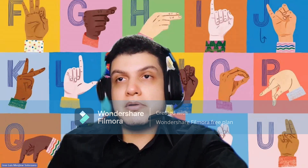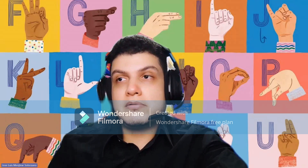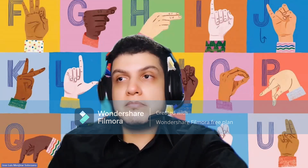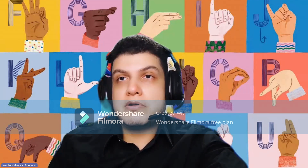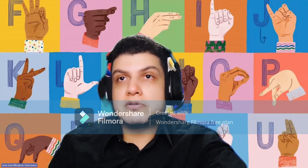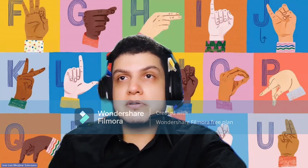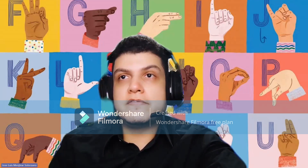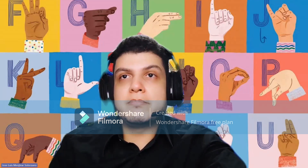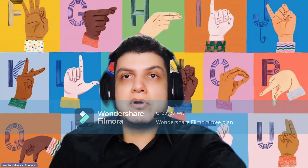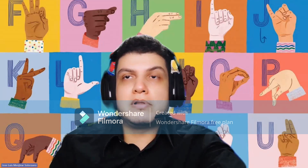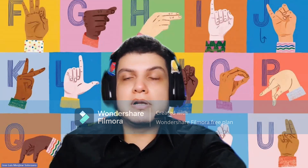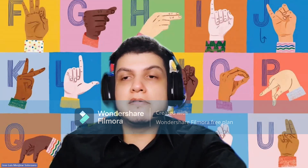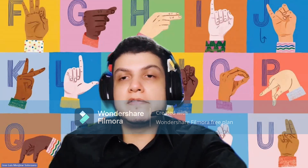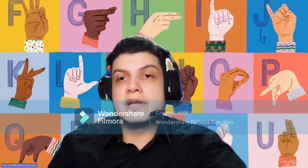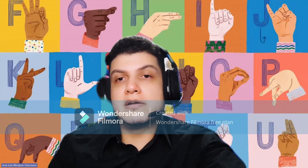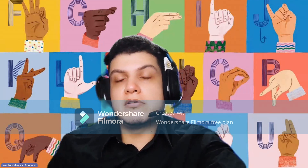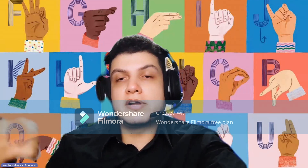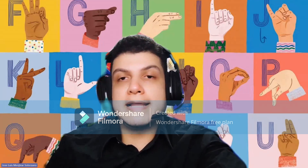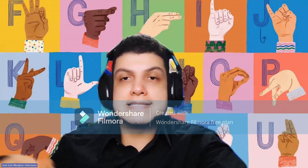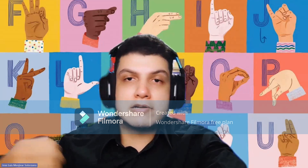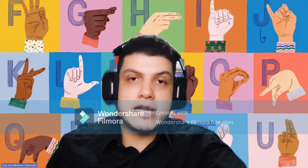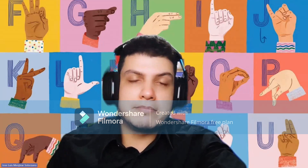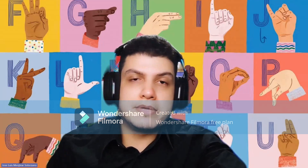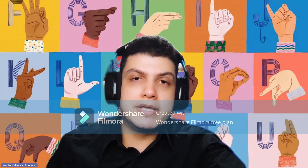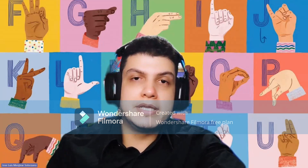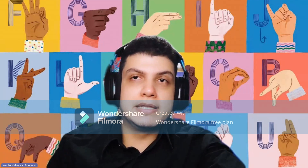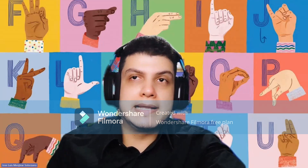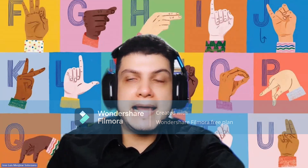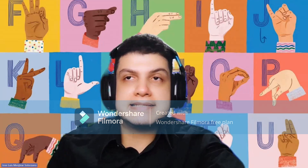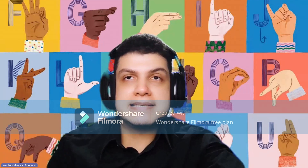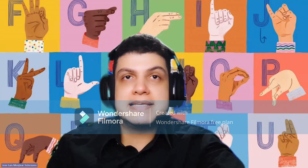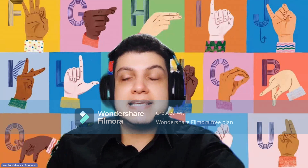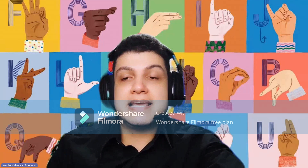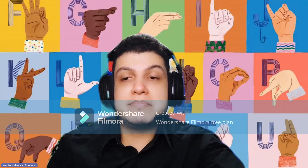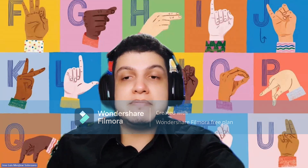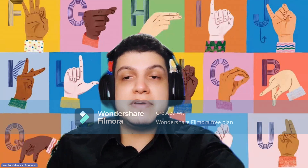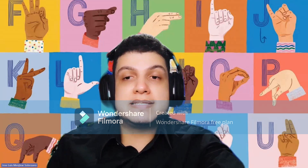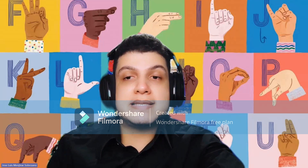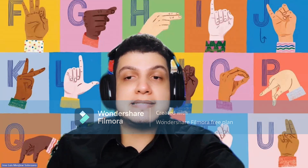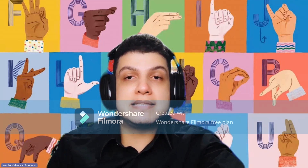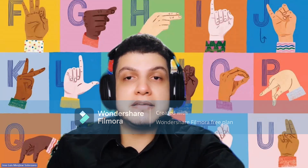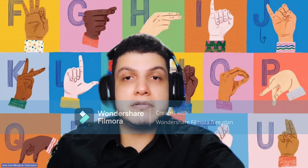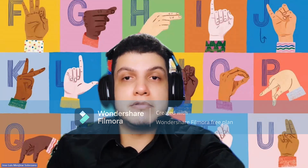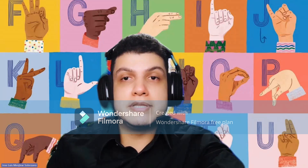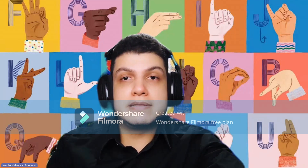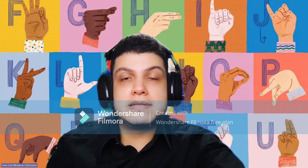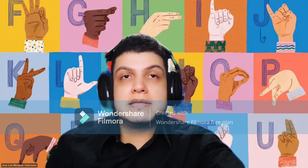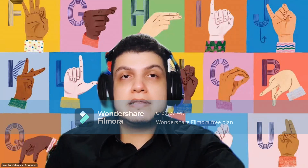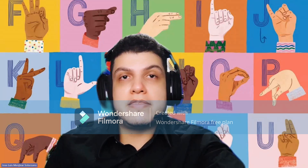Salvador, because of the problem of the organized crime and gangs, it can be very sensitive with